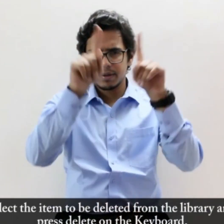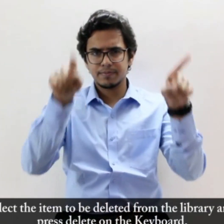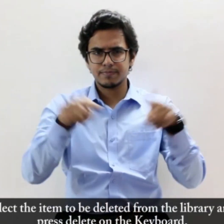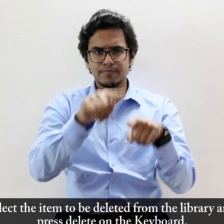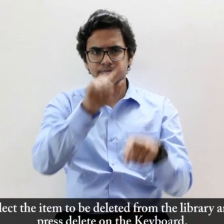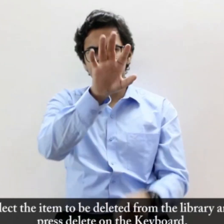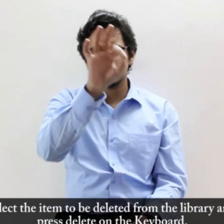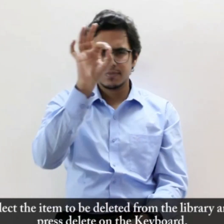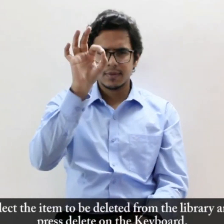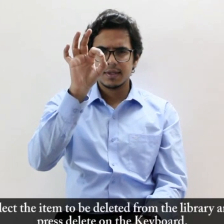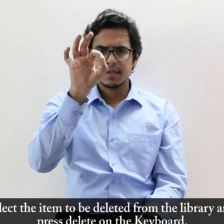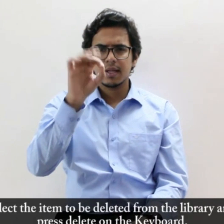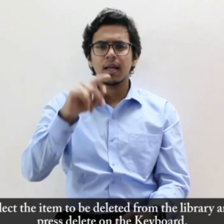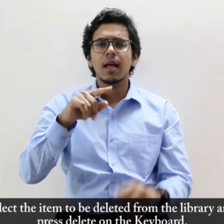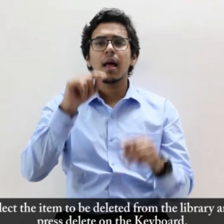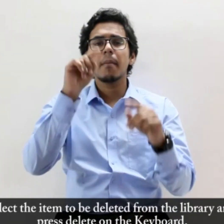Deleting items from your library.